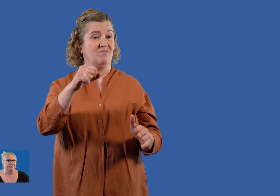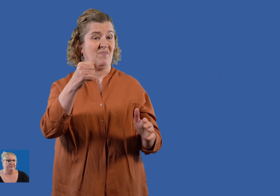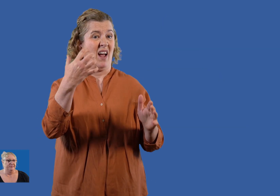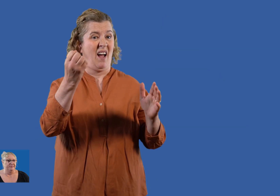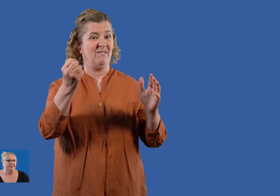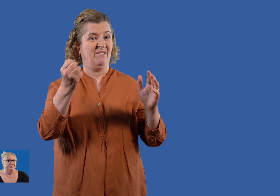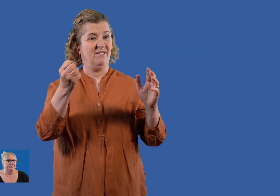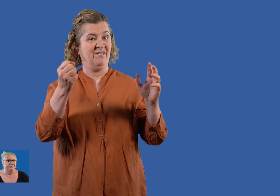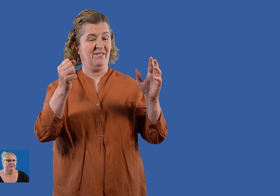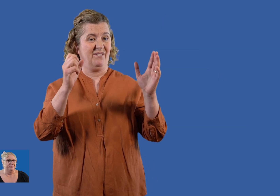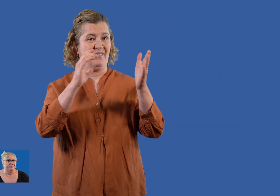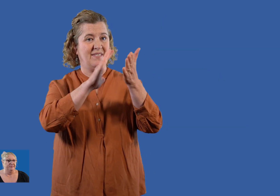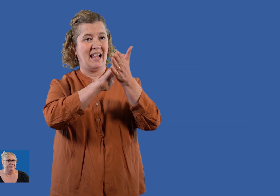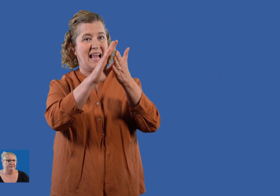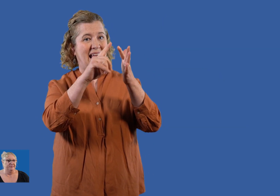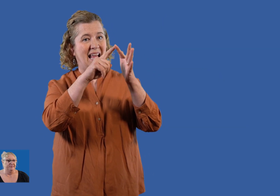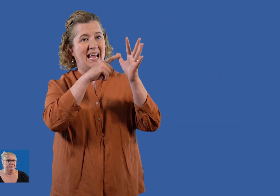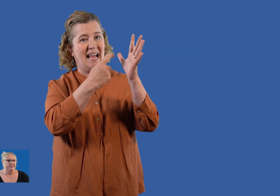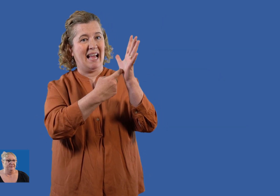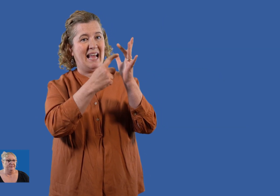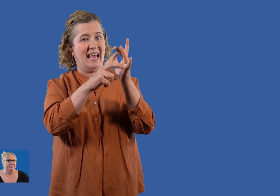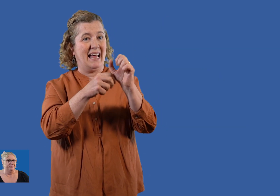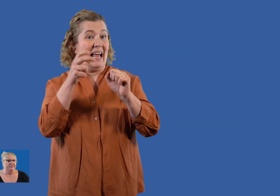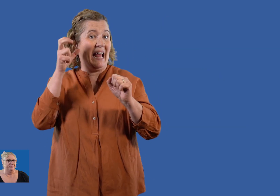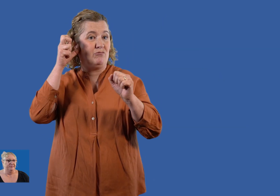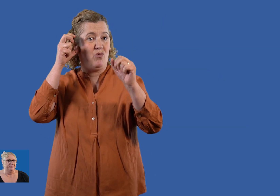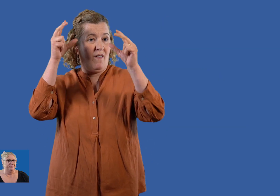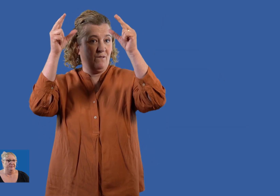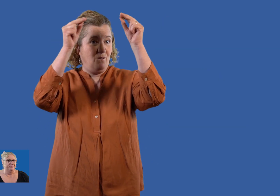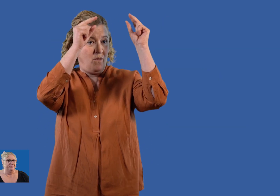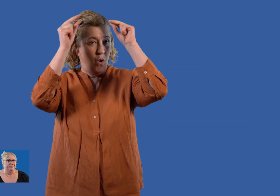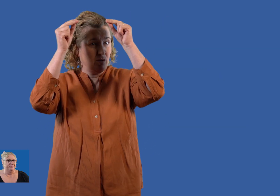Yep, there's the Hearing Voices movement or network.